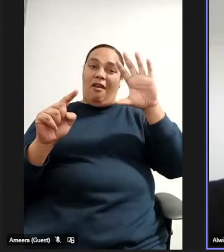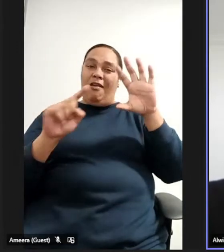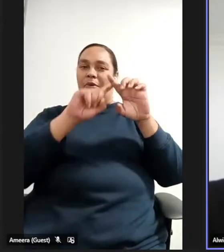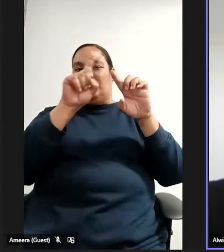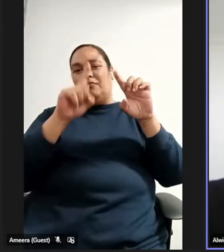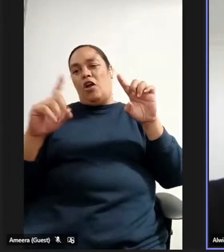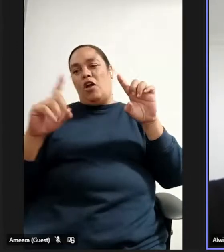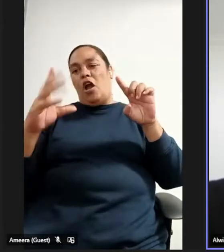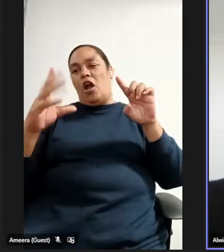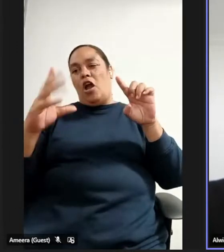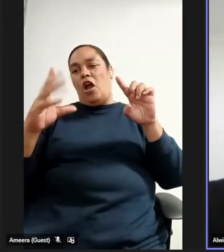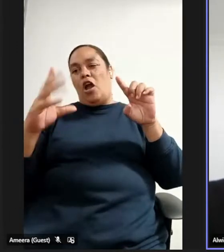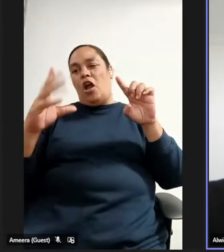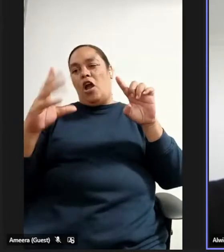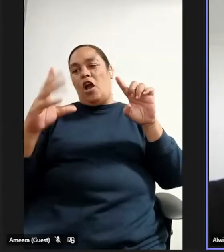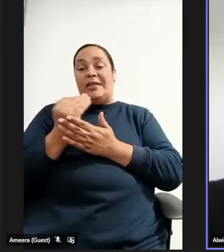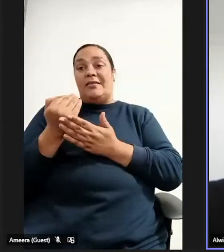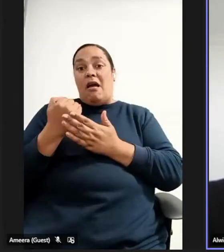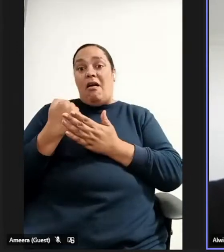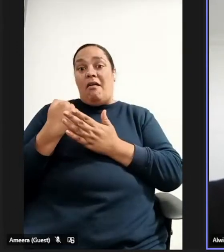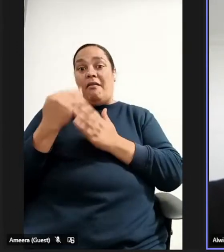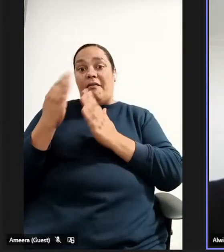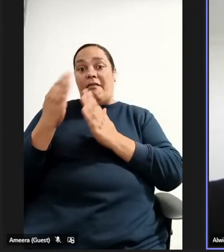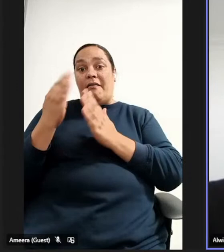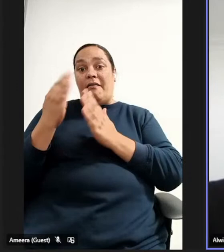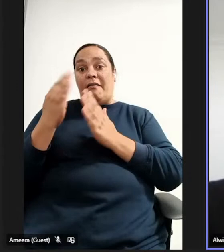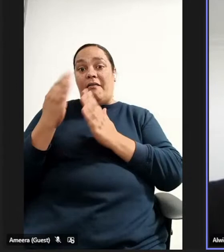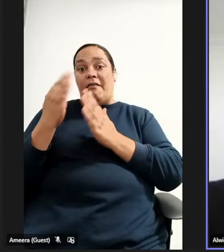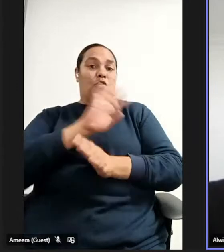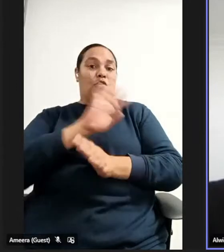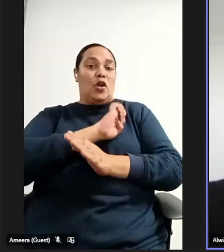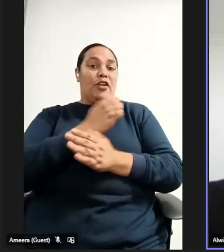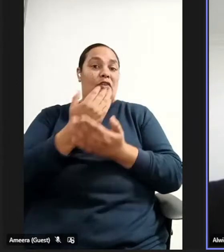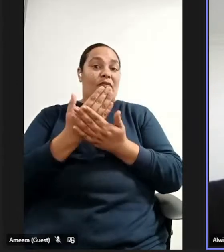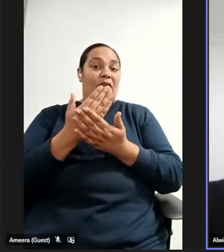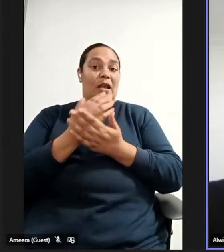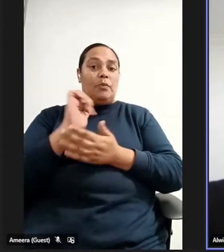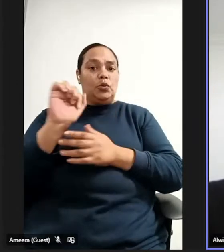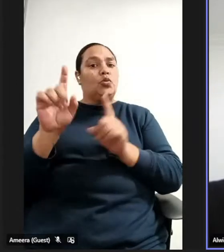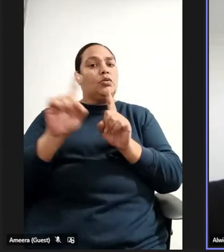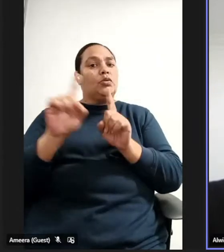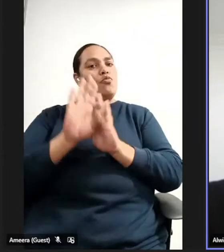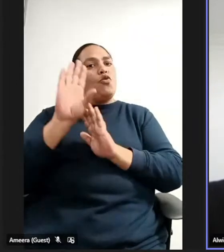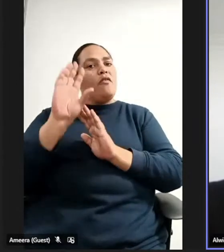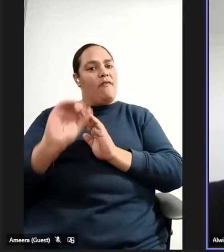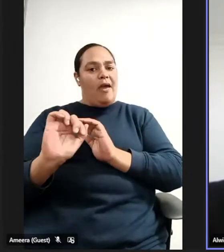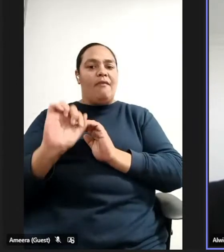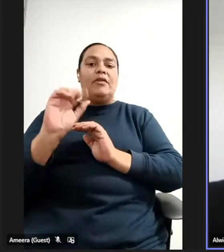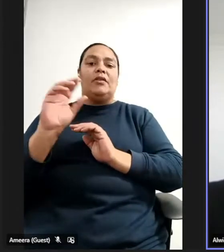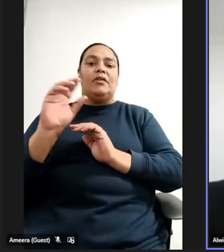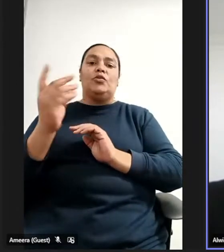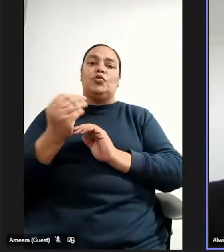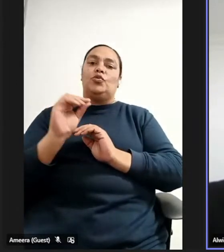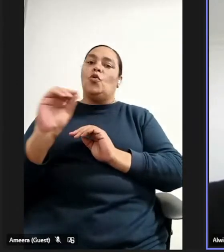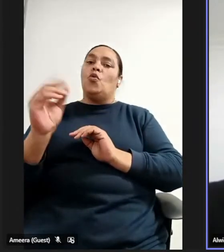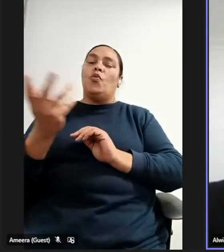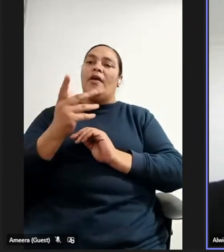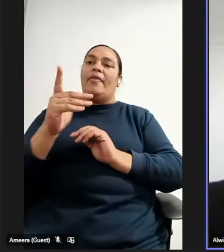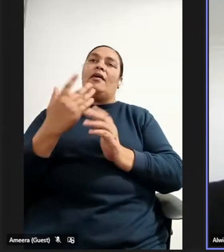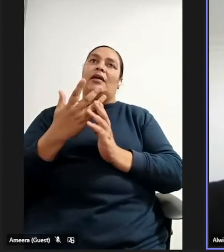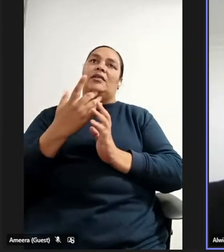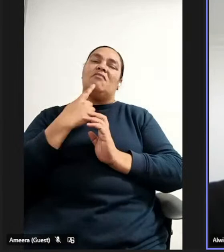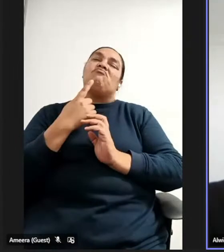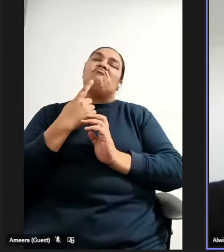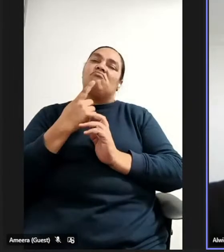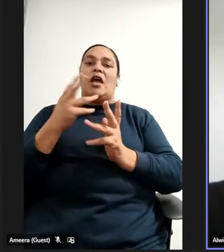been improved. The energy availability factor has also improved to the extent that we can say we're now shifting out of load shedding or